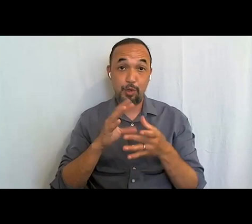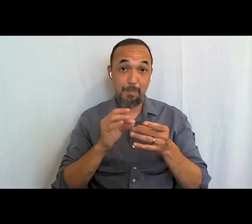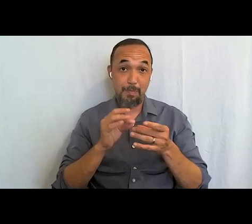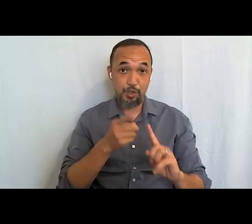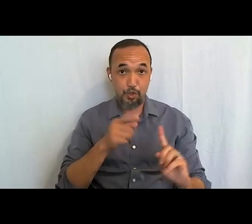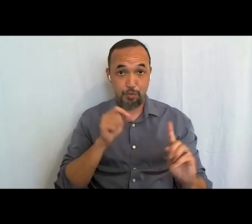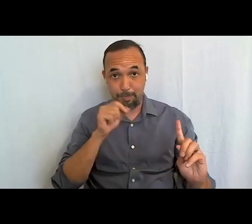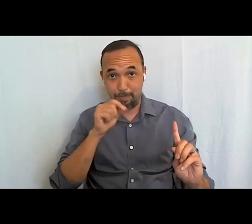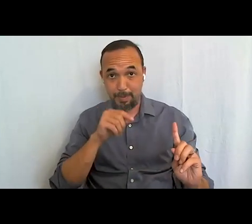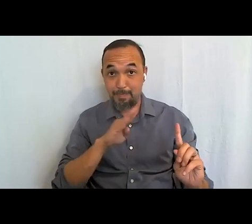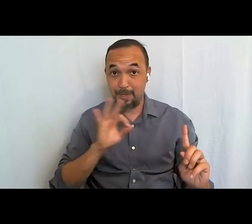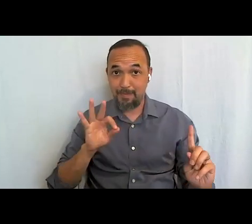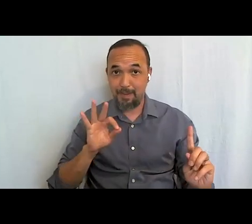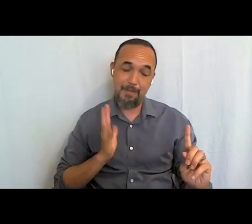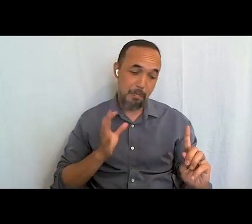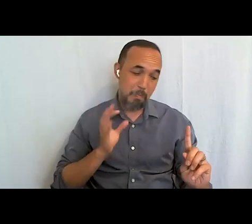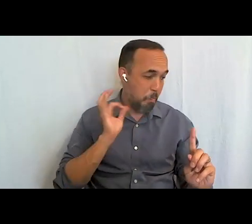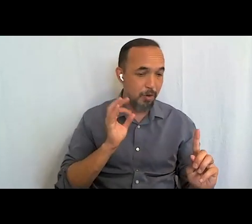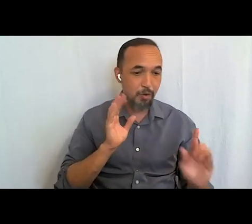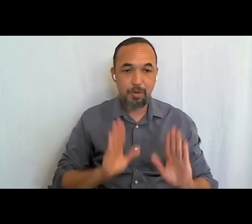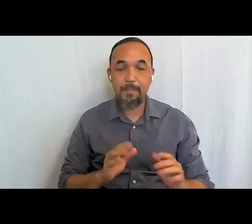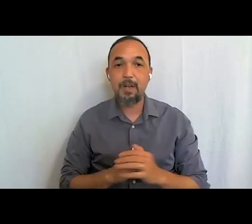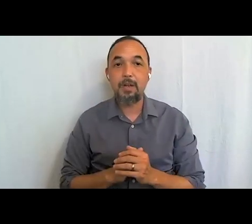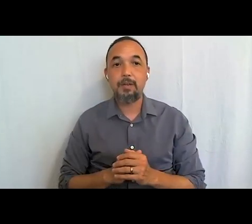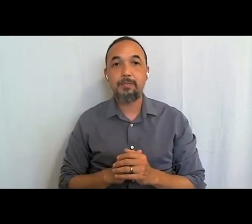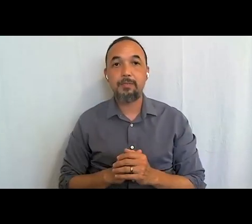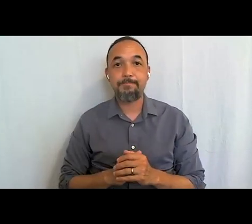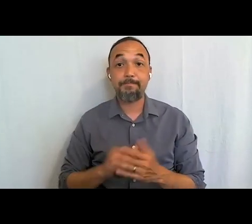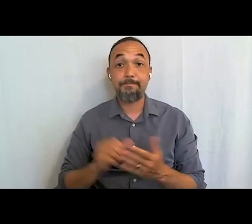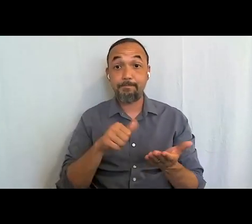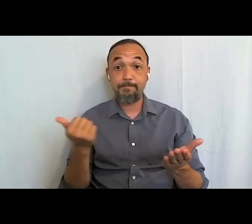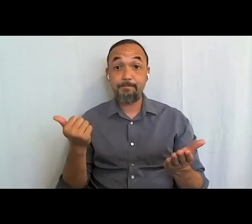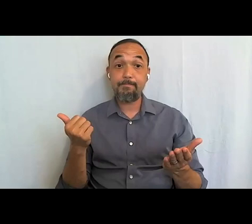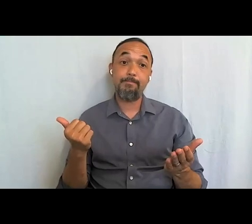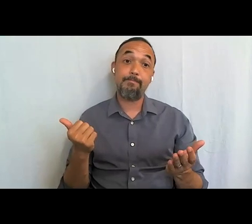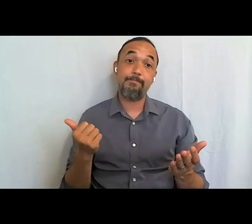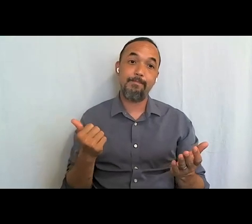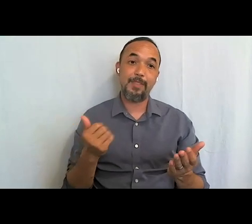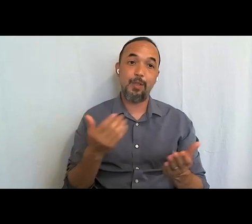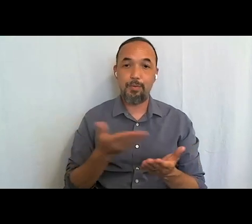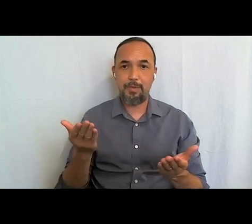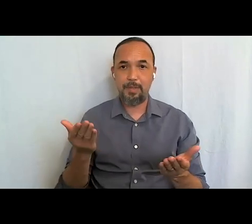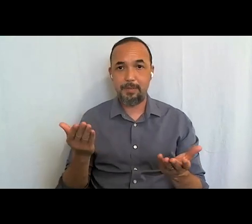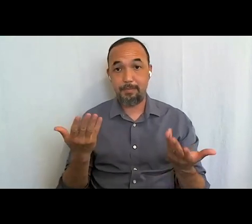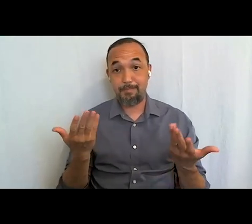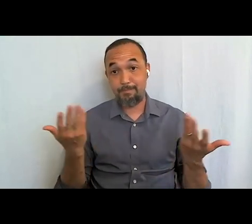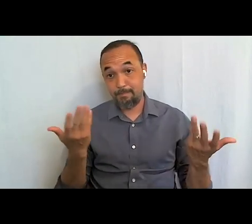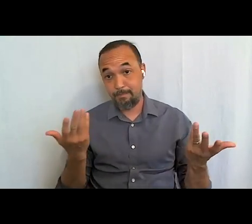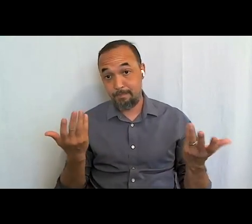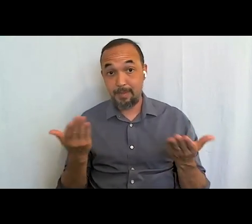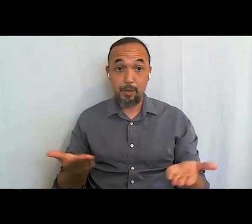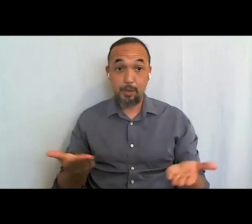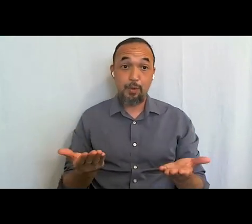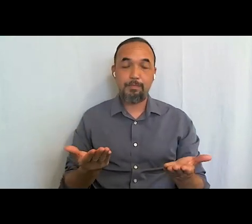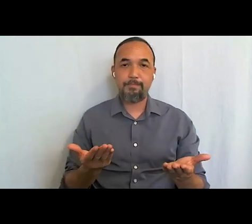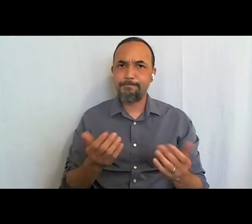great. Okay, so this is communication. The other thing I just wanted to say about while we're here is stay in contact